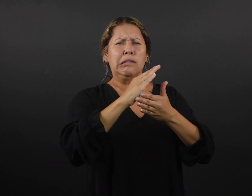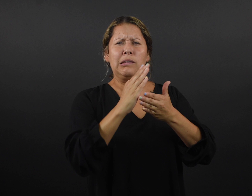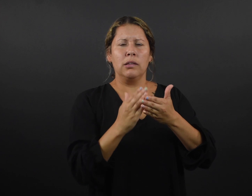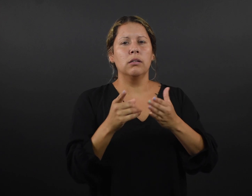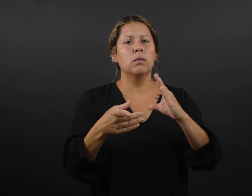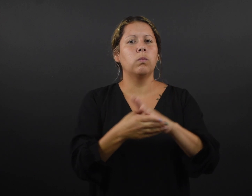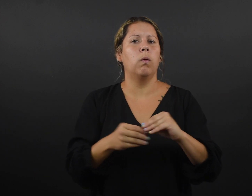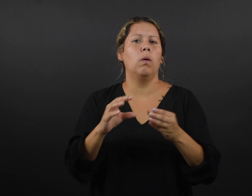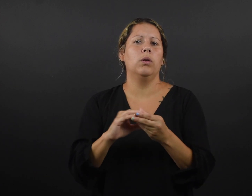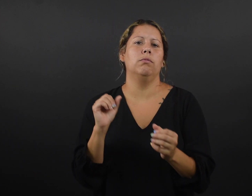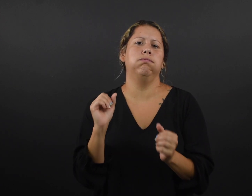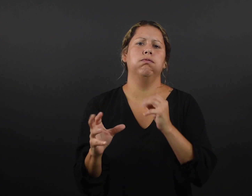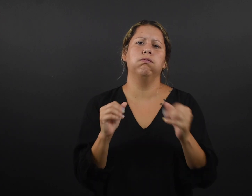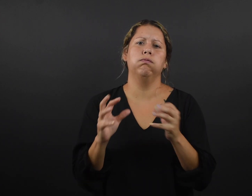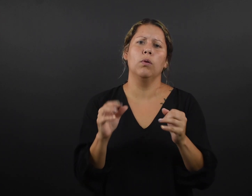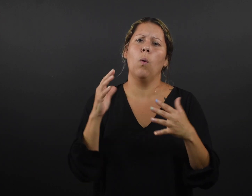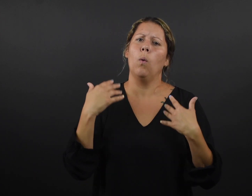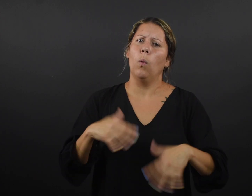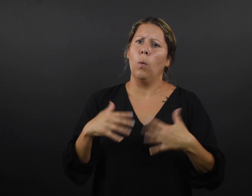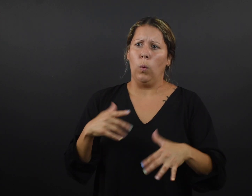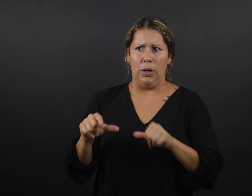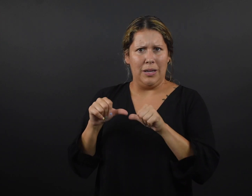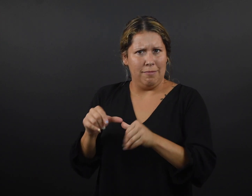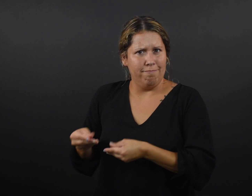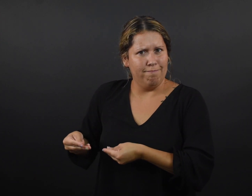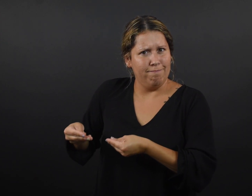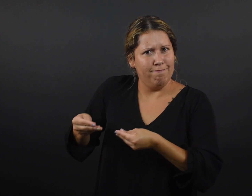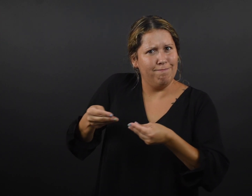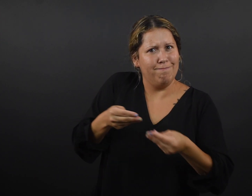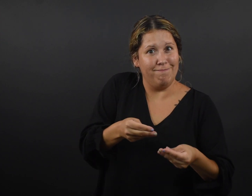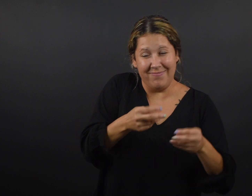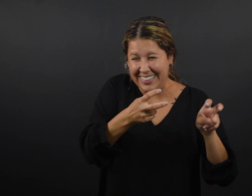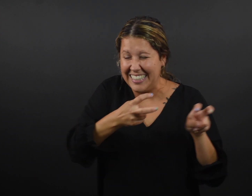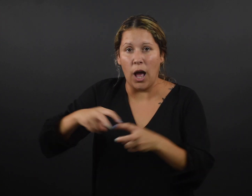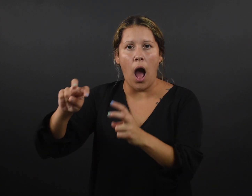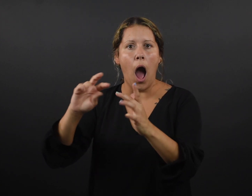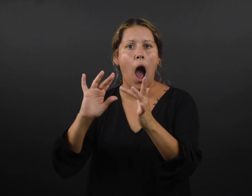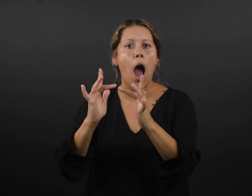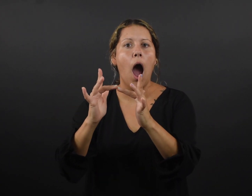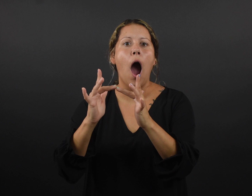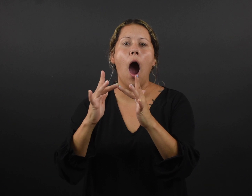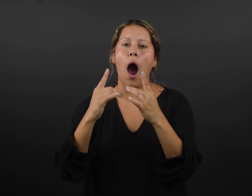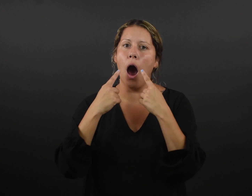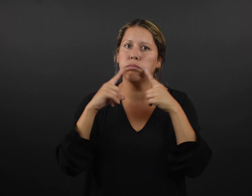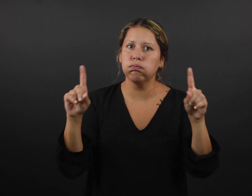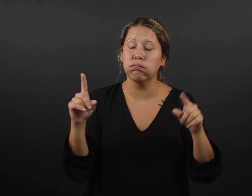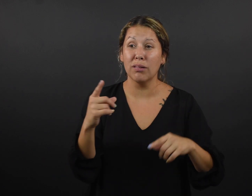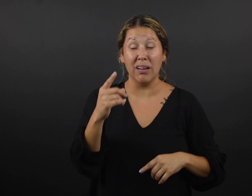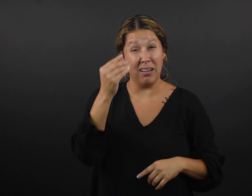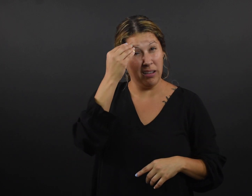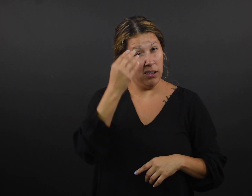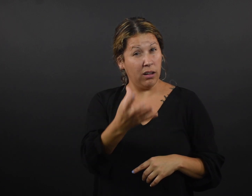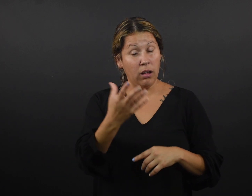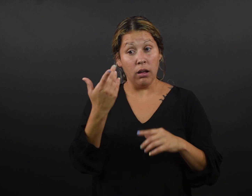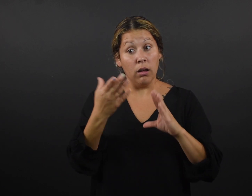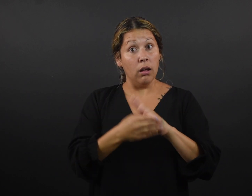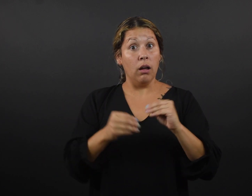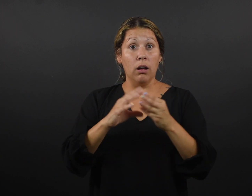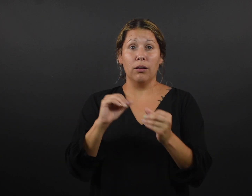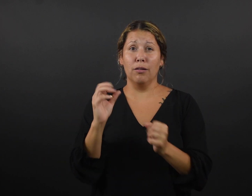culture, storytelling, which has been able to stay alive despite moving to a virtual format.